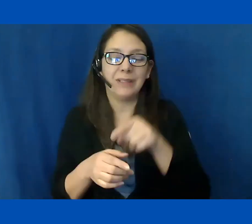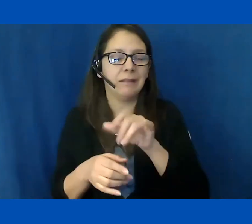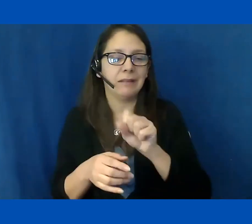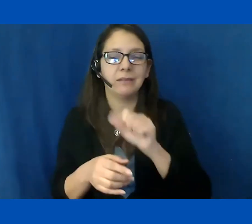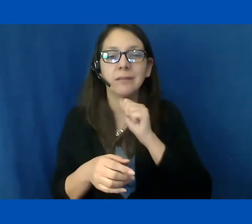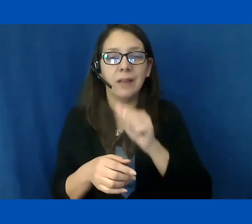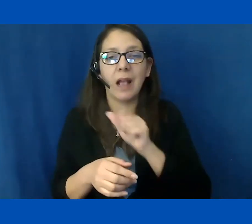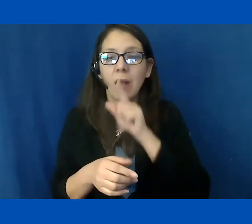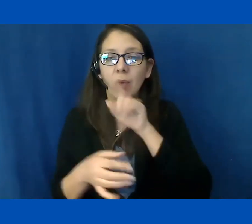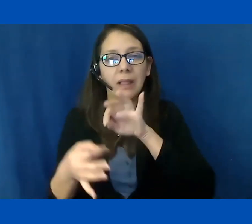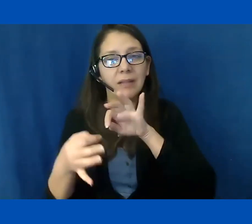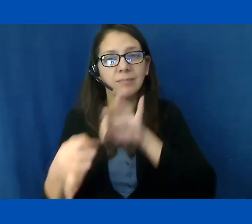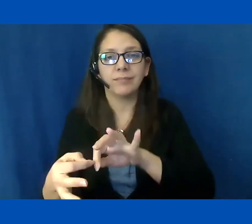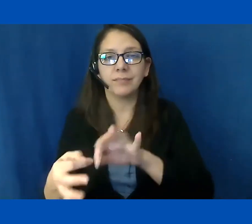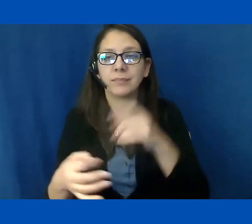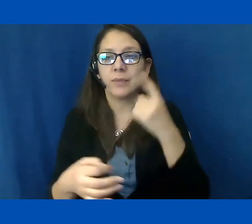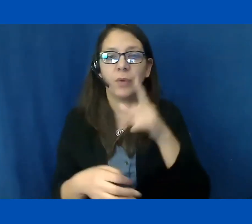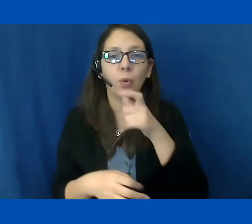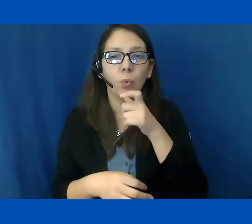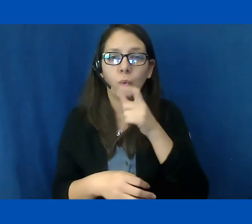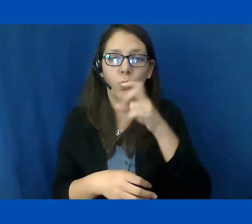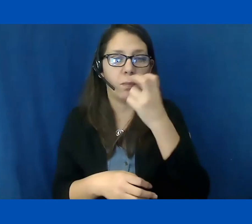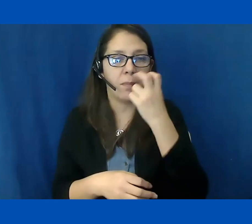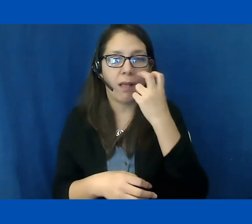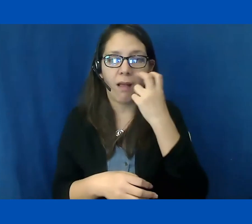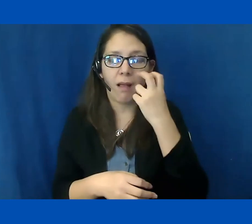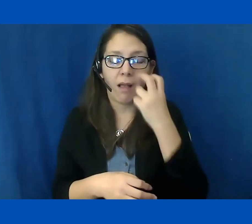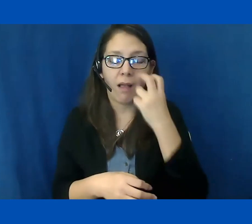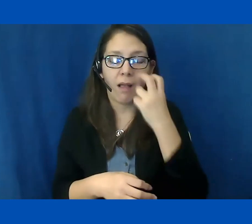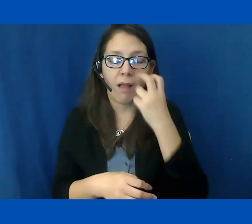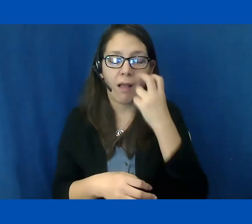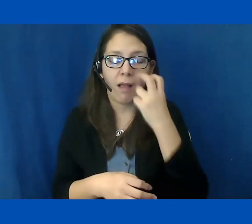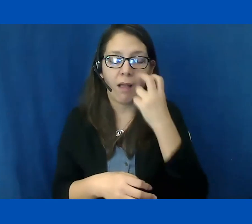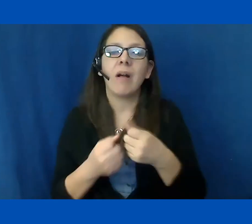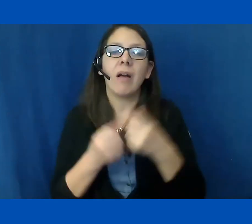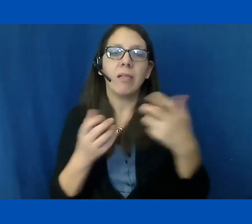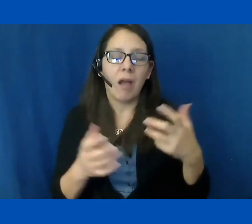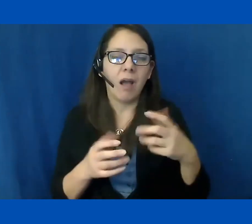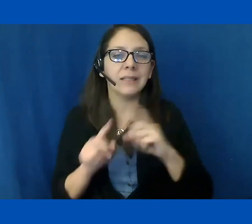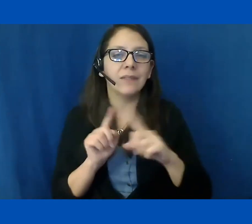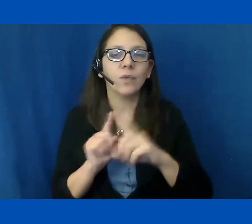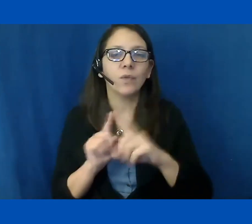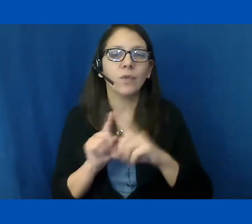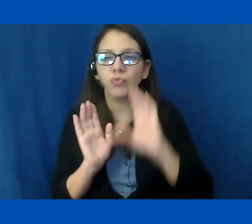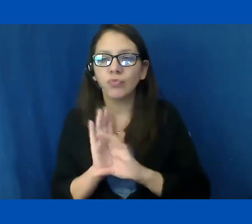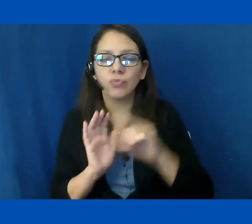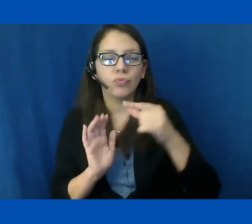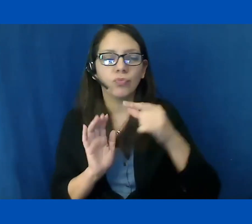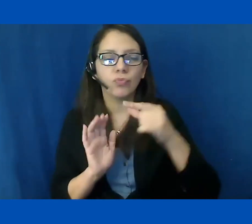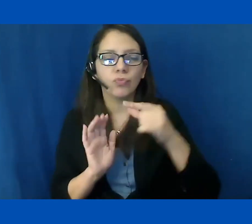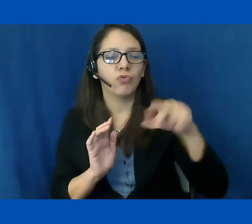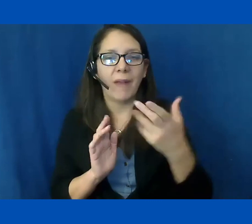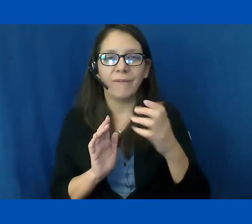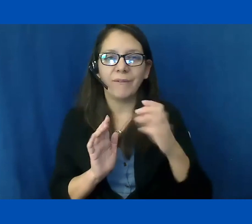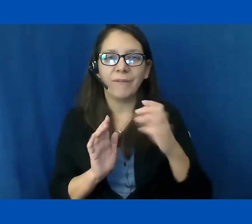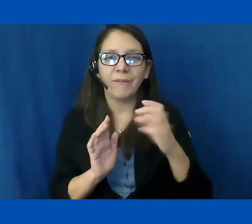right? Because a lot of the times it's there's a lot of graphical stuff you need to kind of like analyze, so